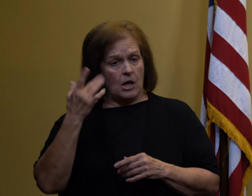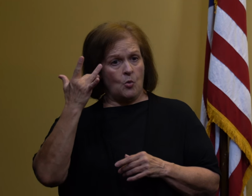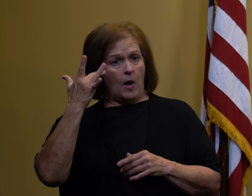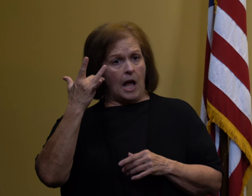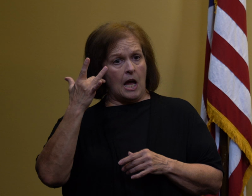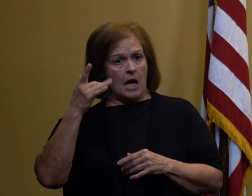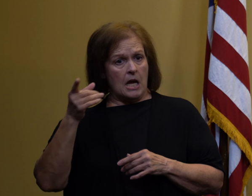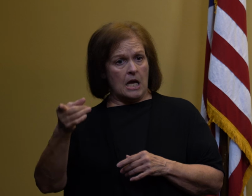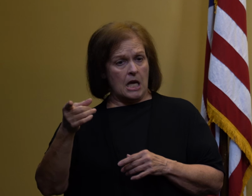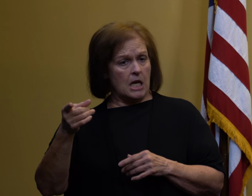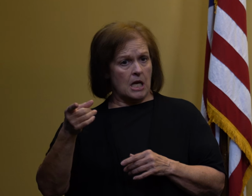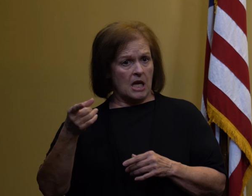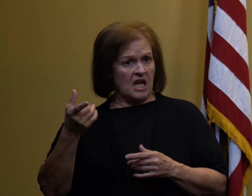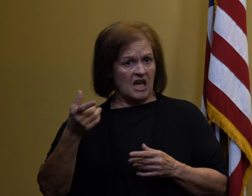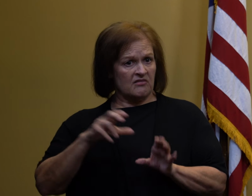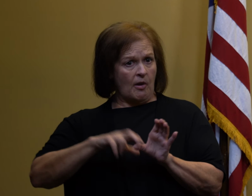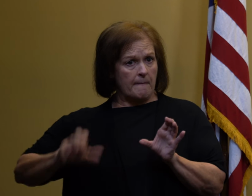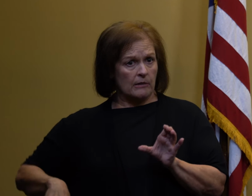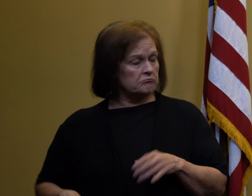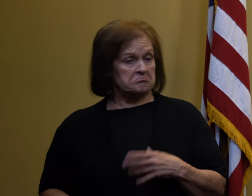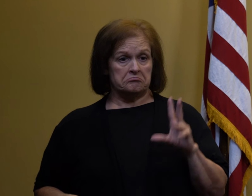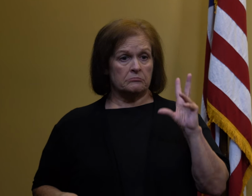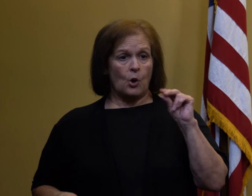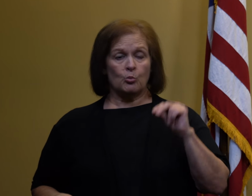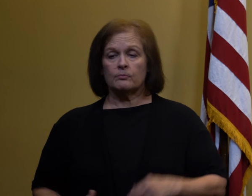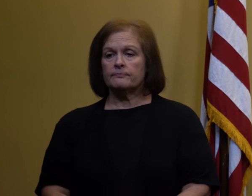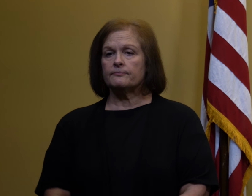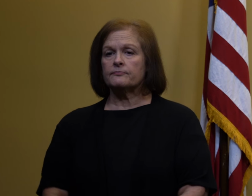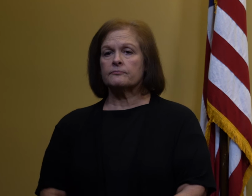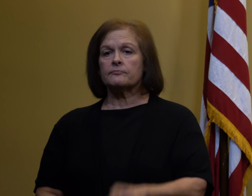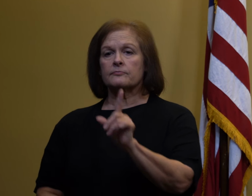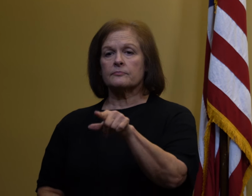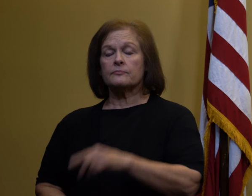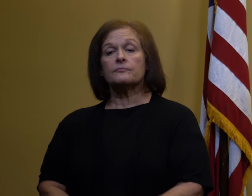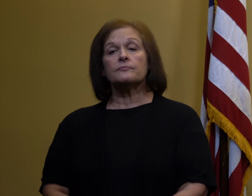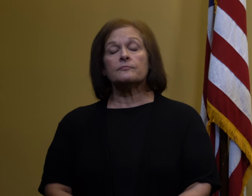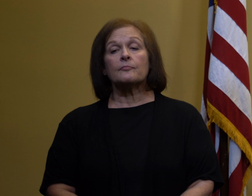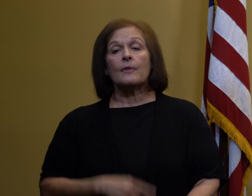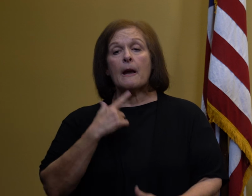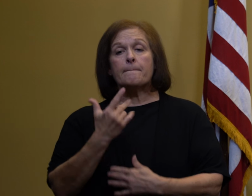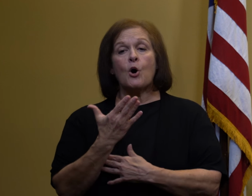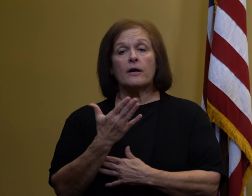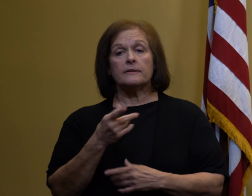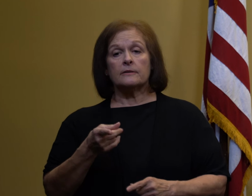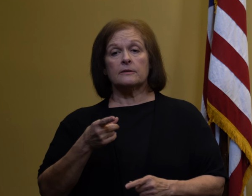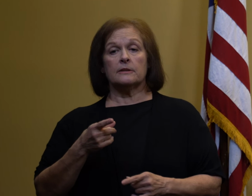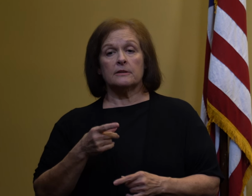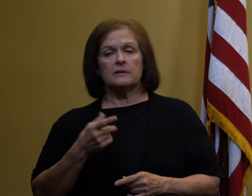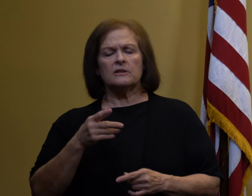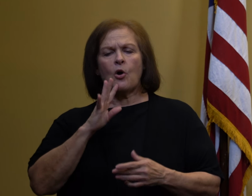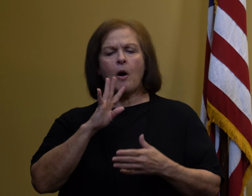why he had dropped out to begin with? No. Carly with Axios. Good morning, Mayor. So with the